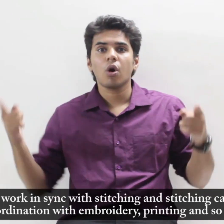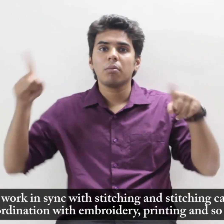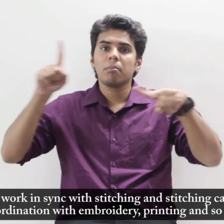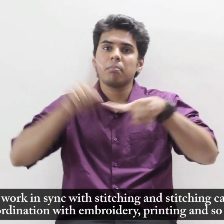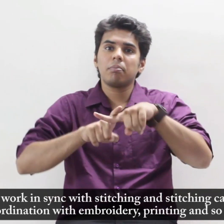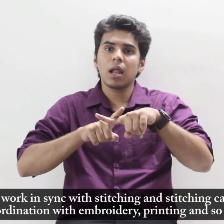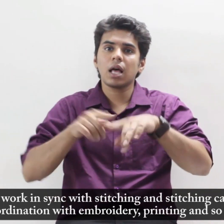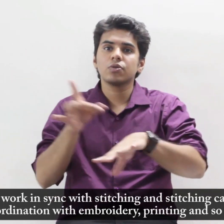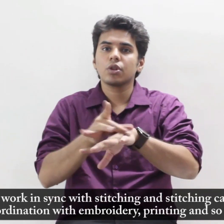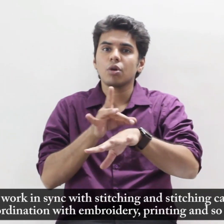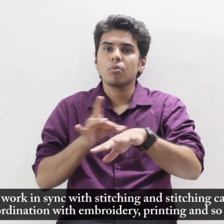on.